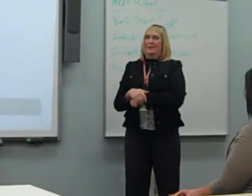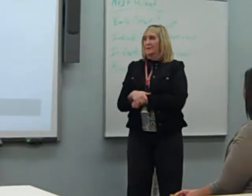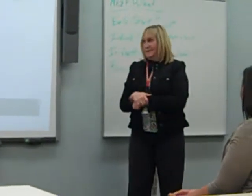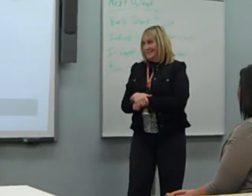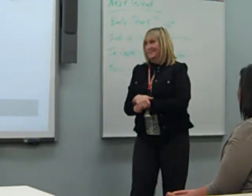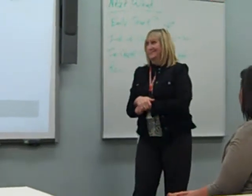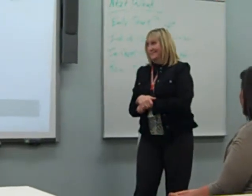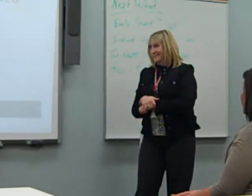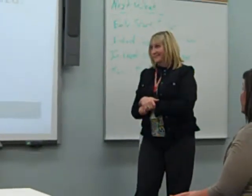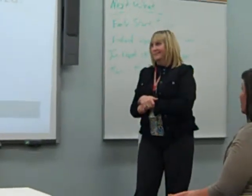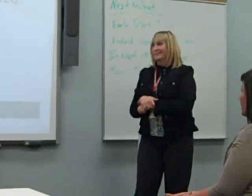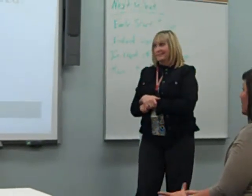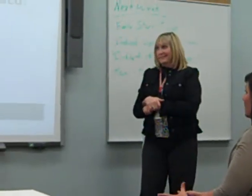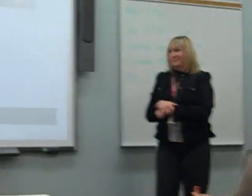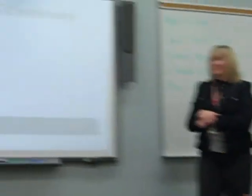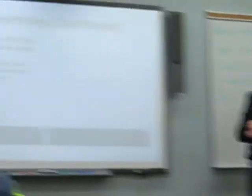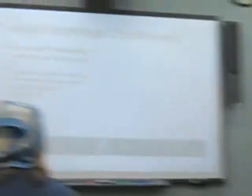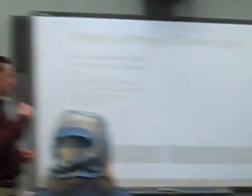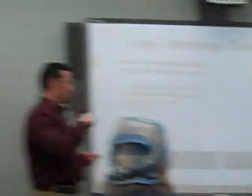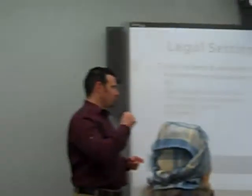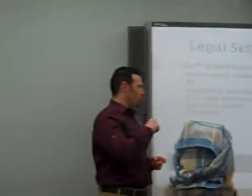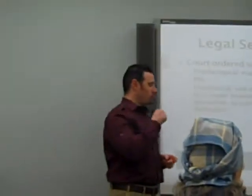And then they'll stay there until they become competent.